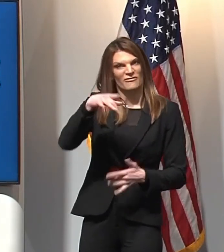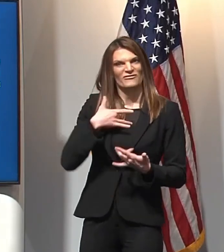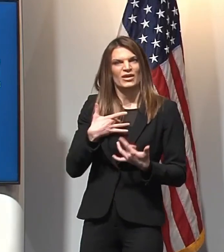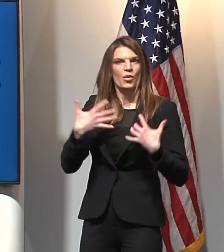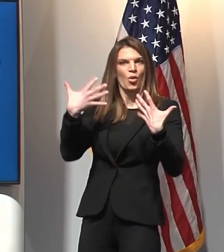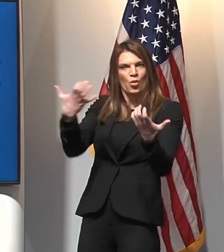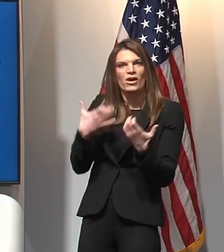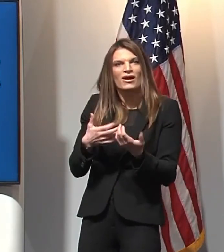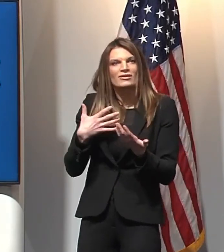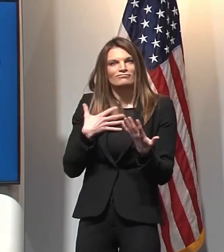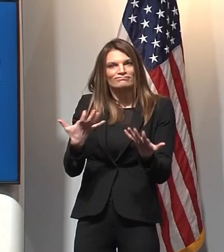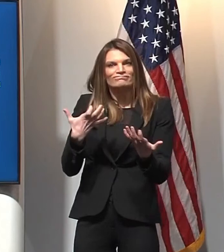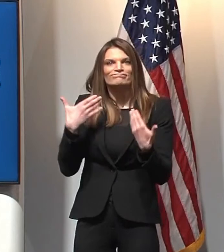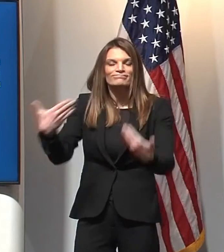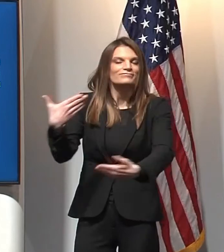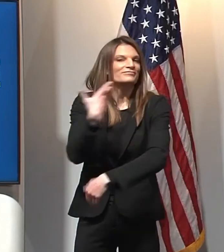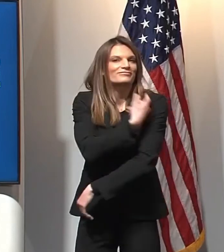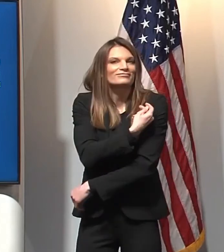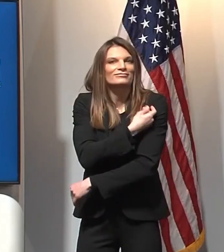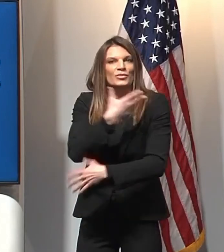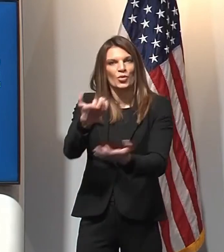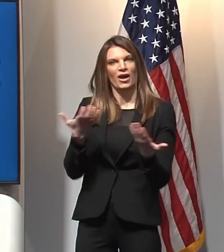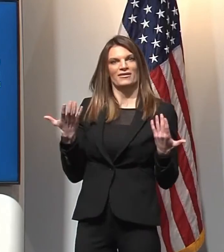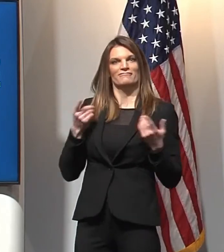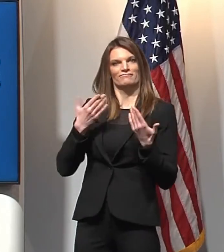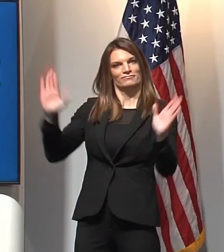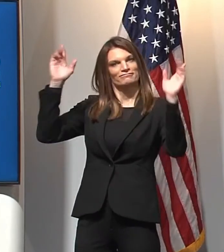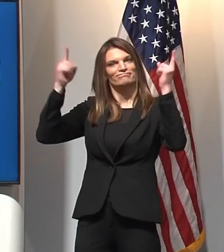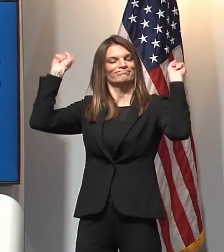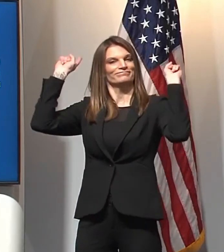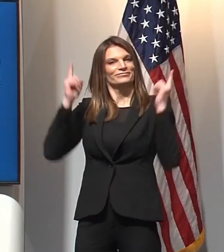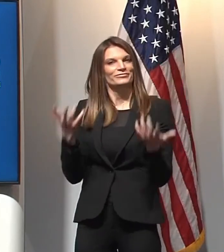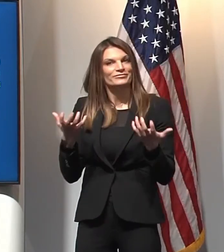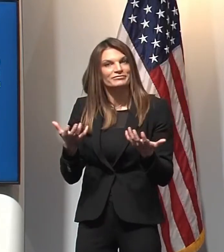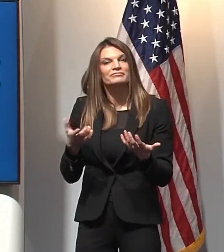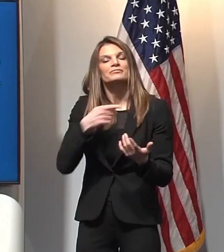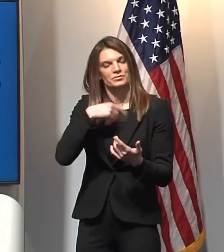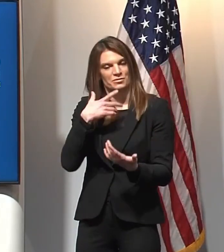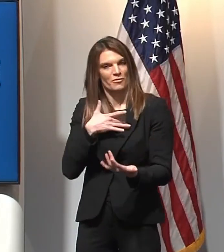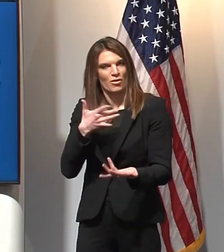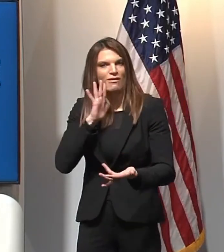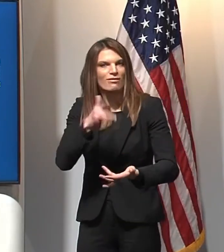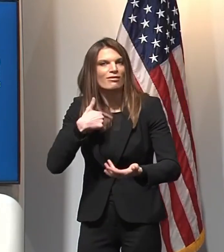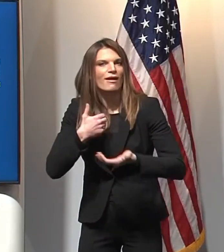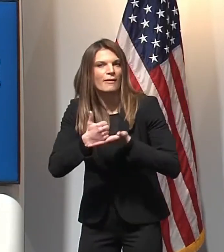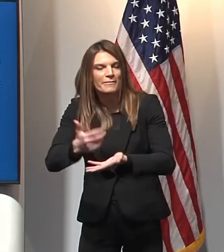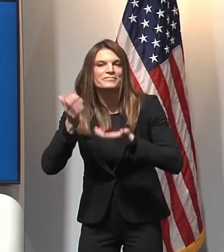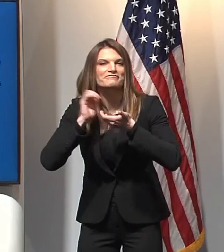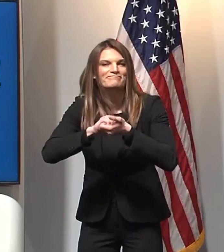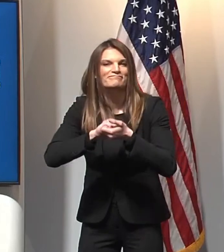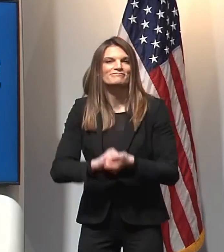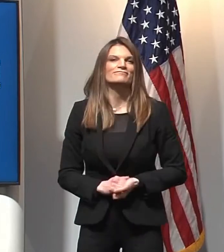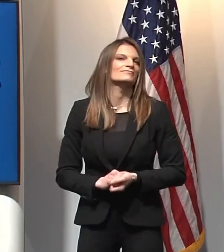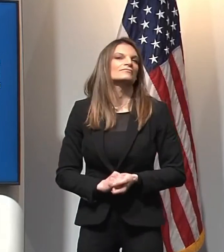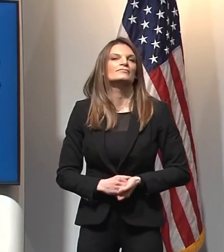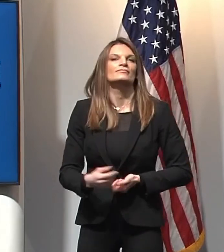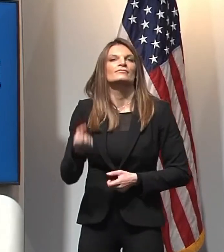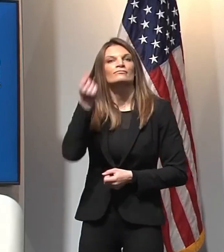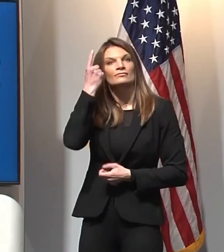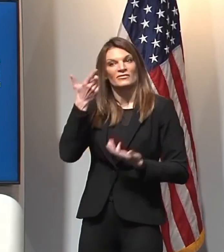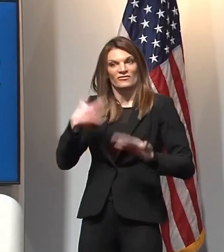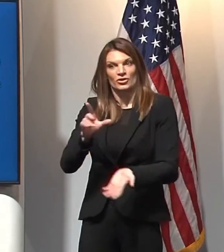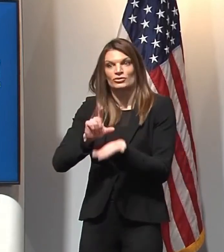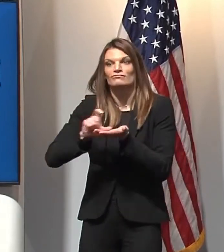done. Once we vaccinate enough Michiganders, we can get back to the pieces of our lives that we miss and treasure